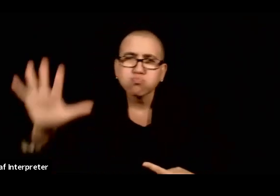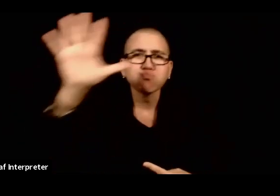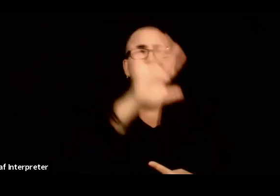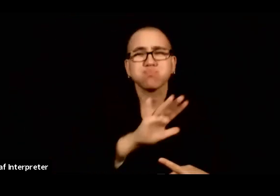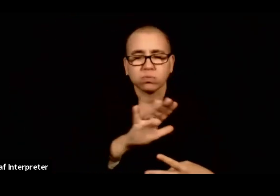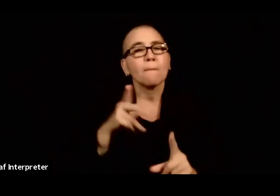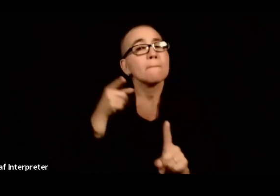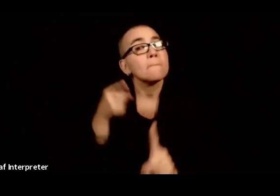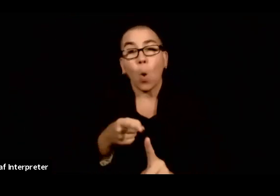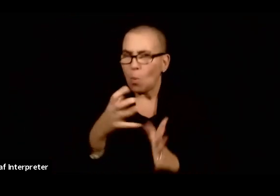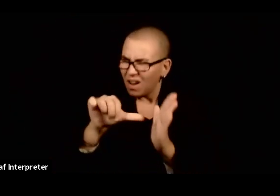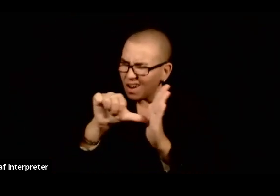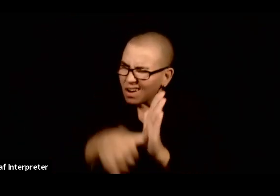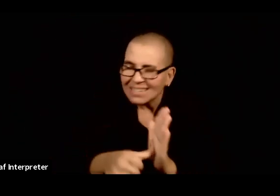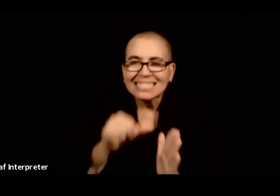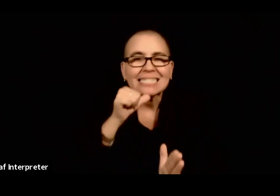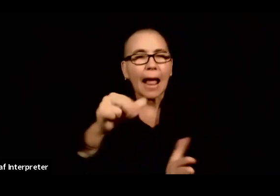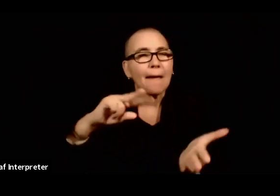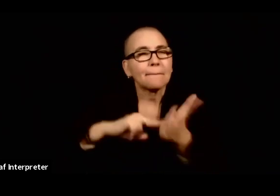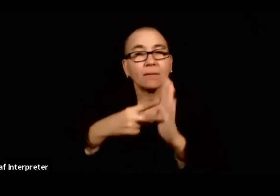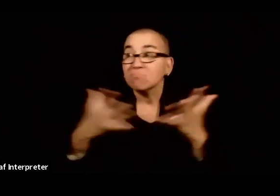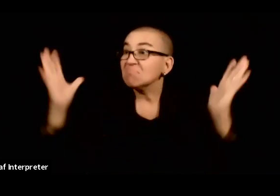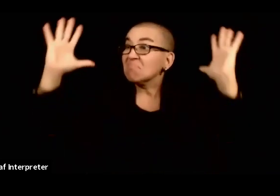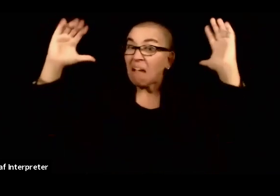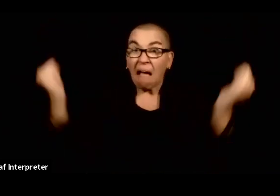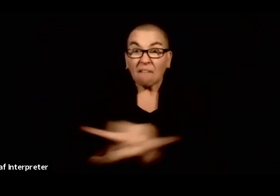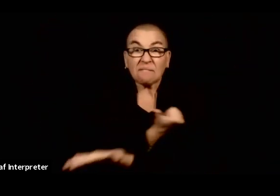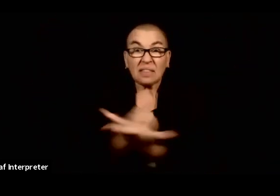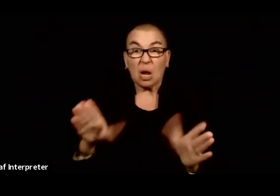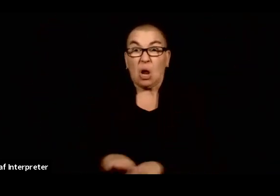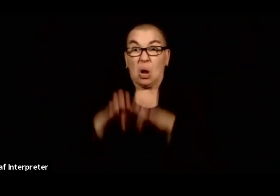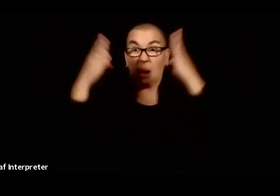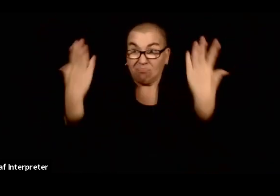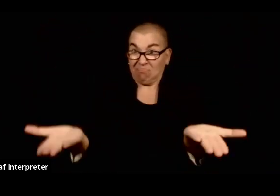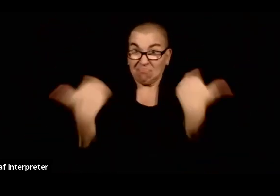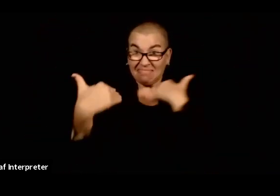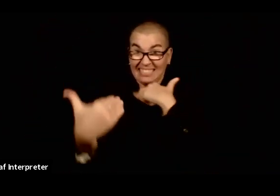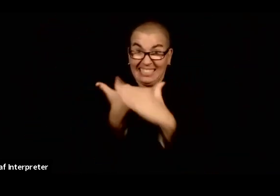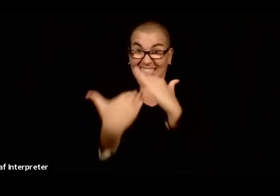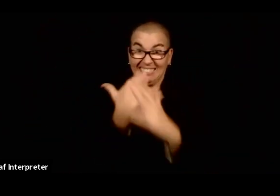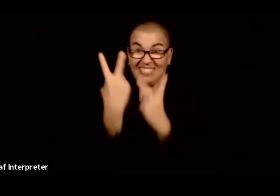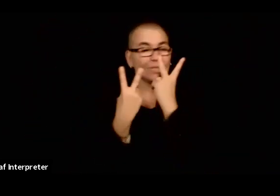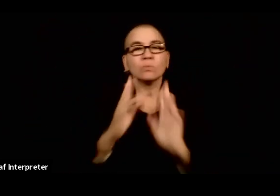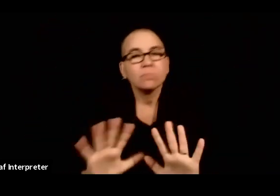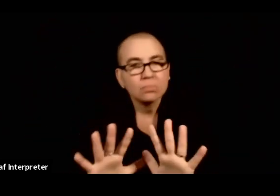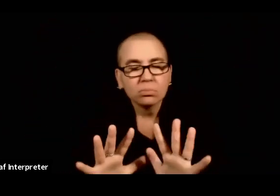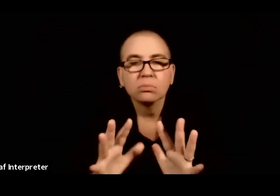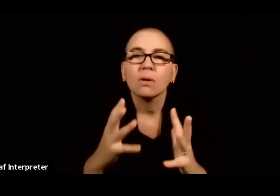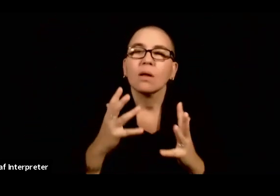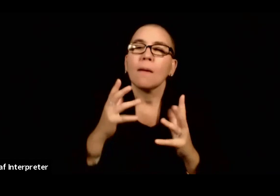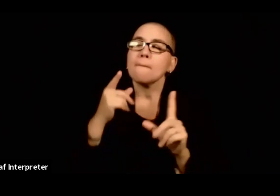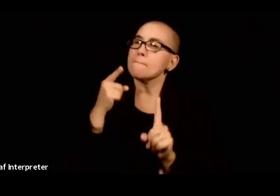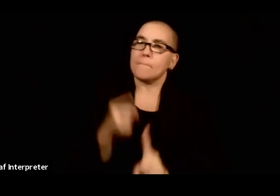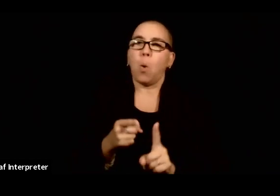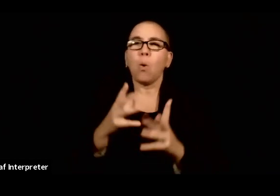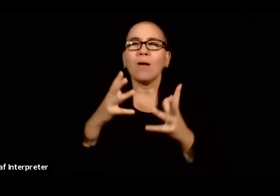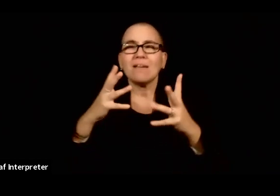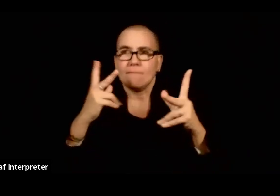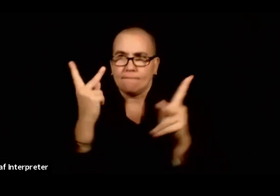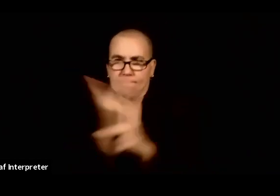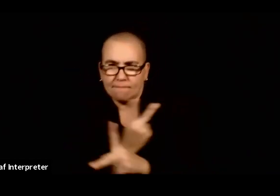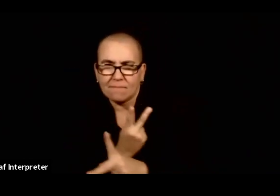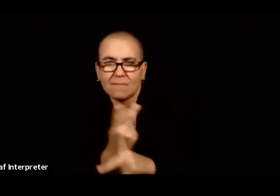For those facilities where conditions allow, we encourage them to take steps now to reconnect